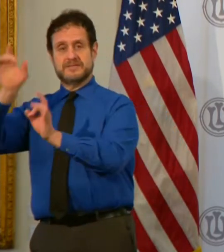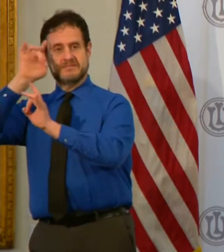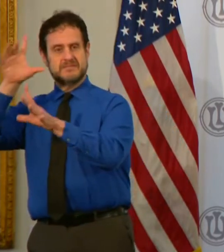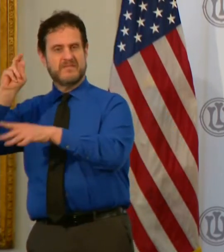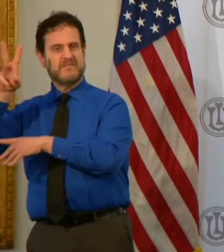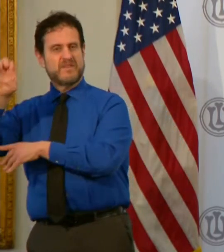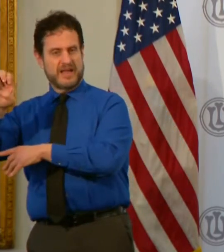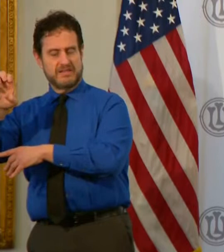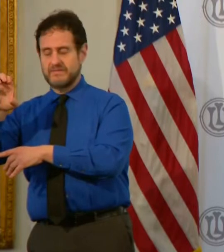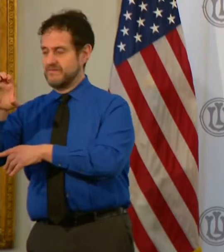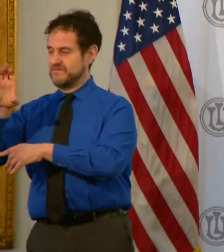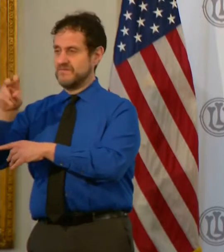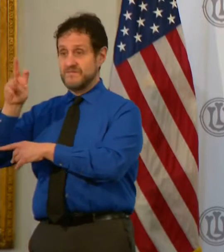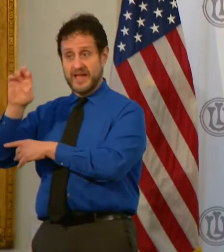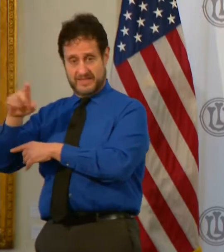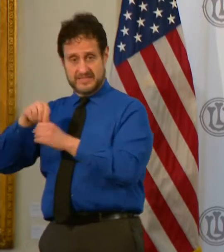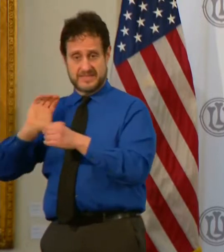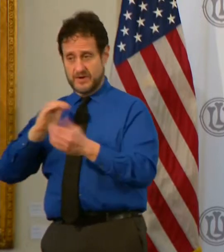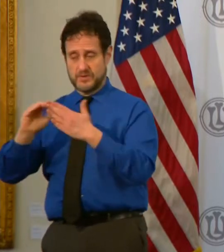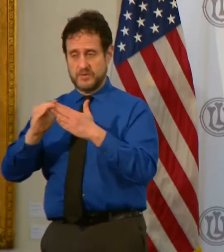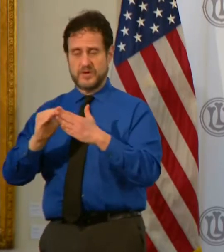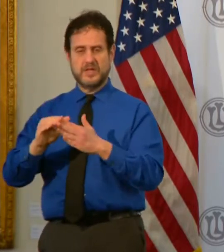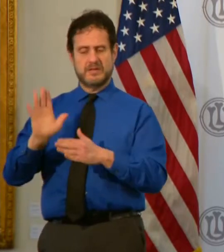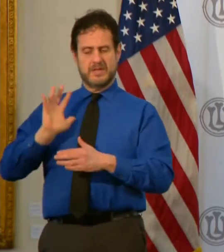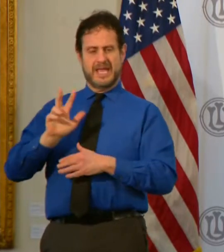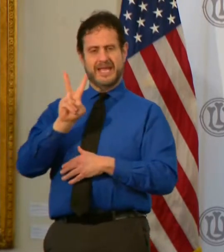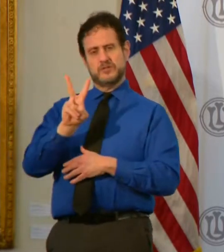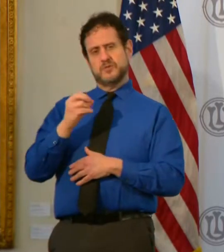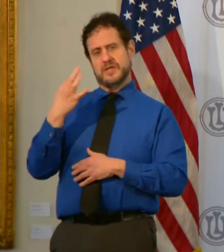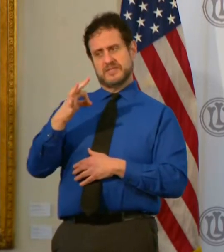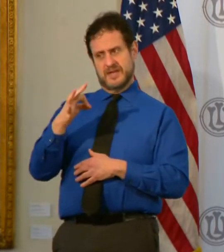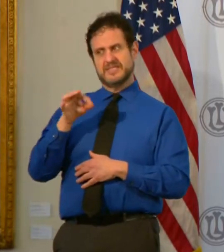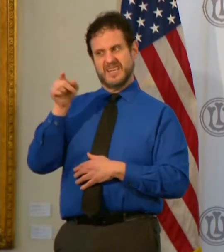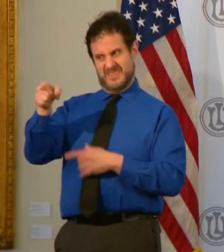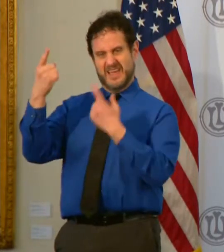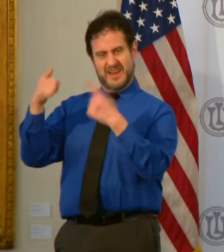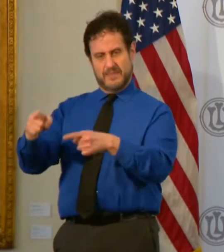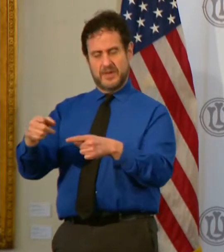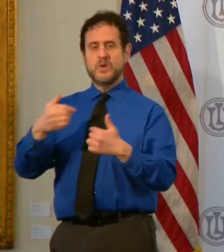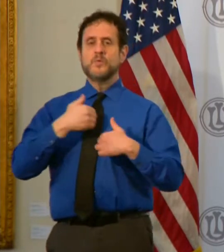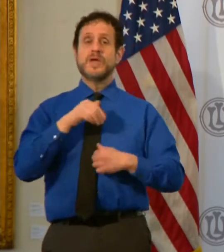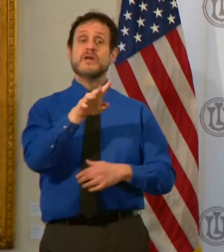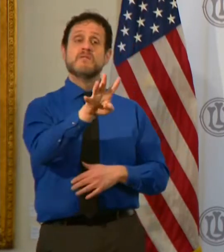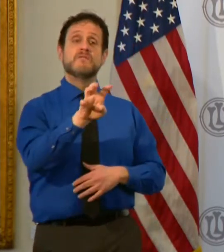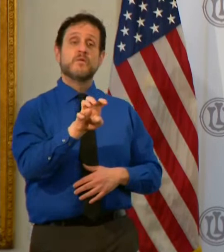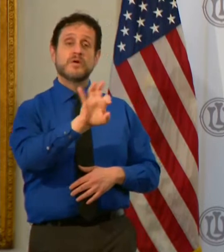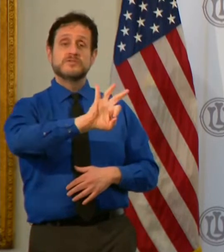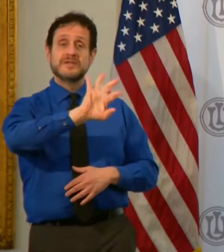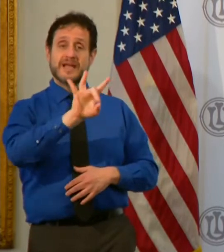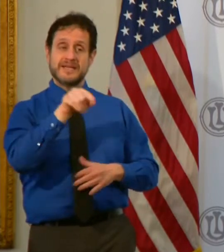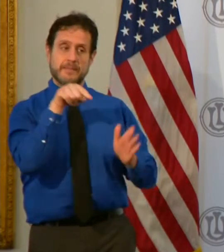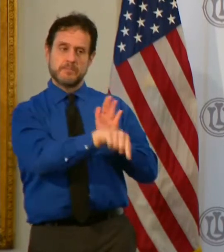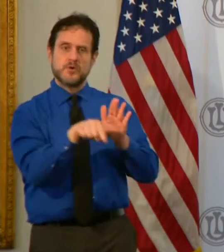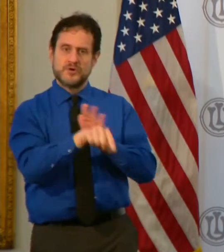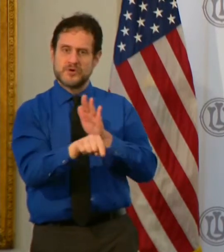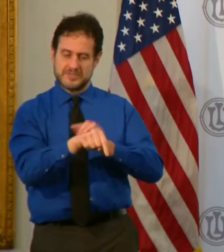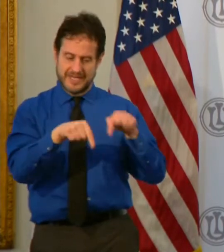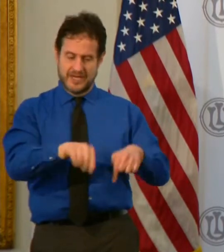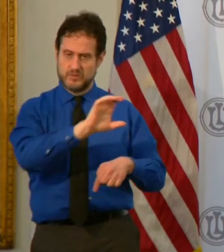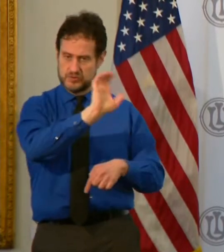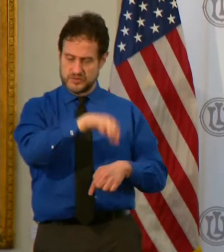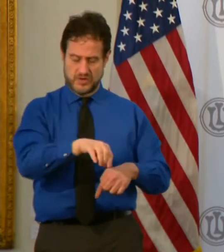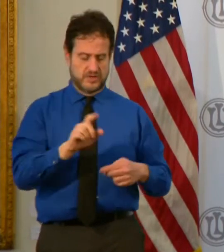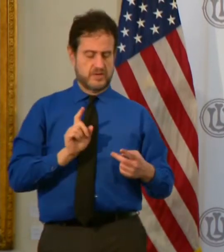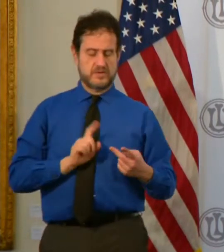community. And while 2019, when that incident happened, we had 498 murders in the city of Chicago, we